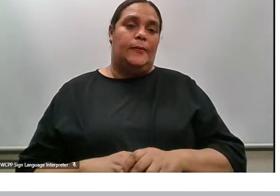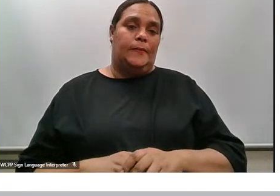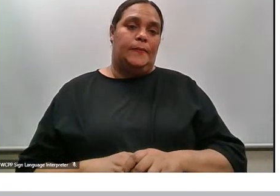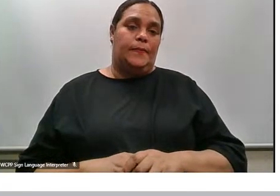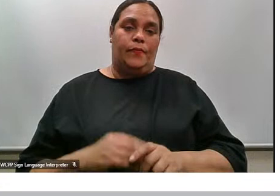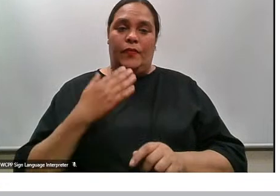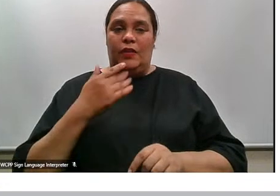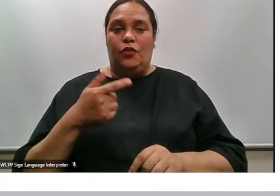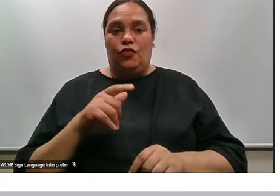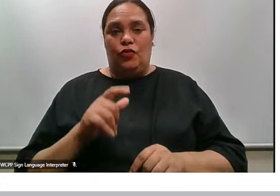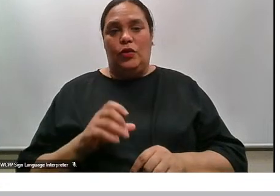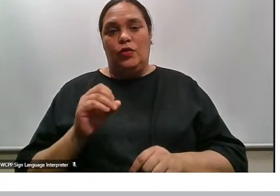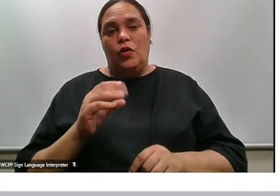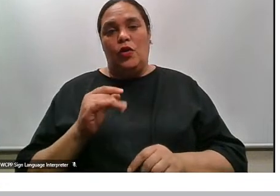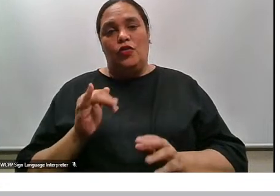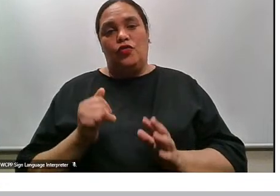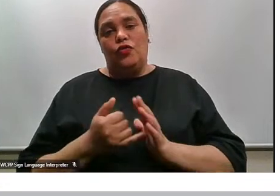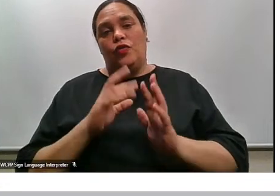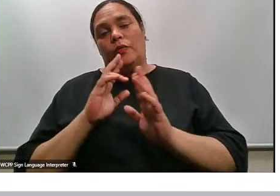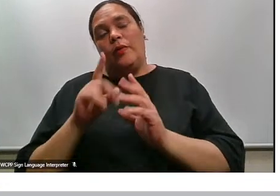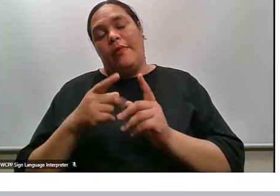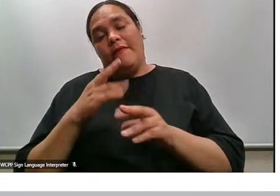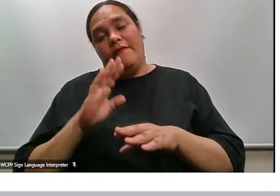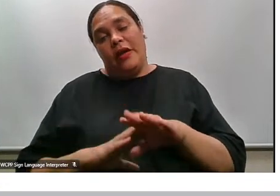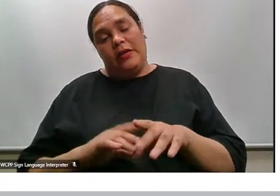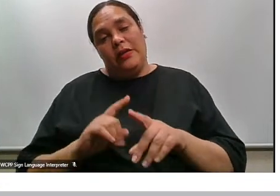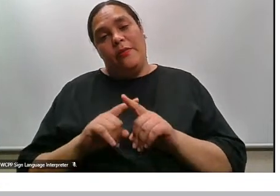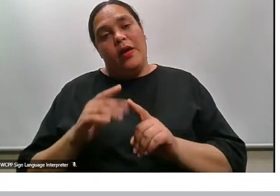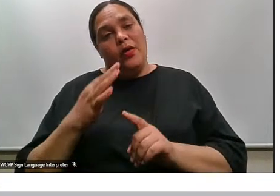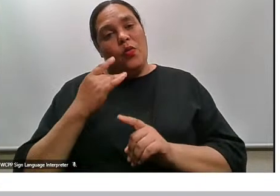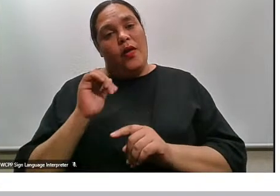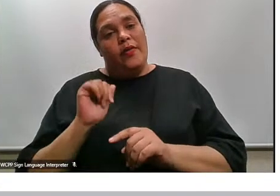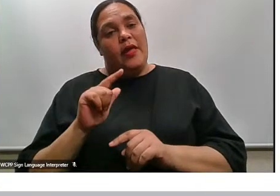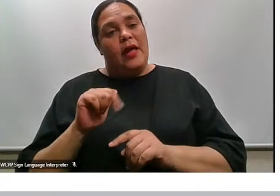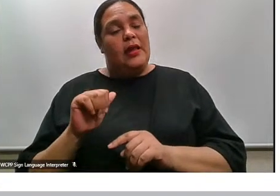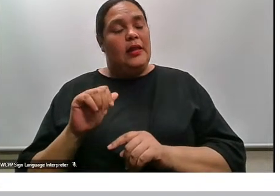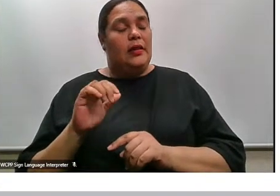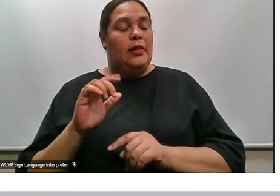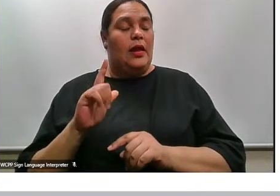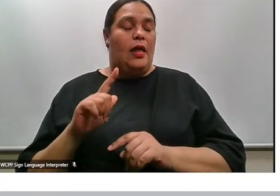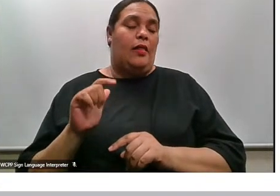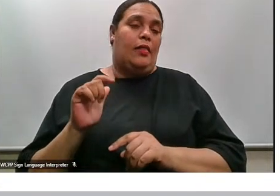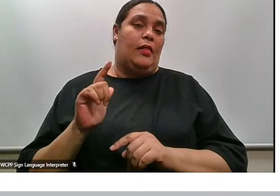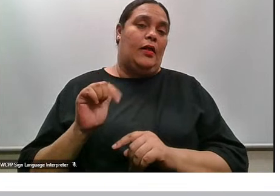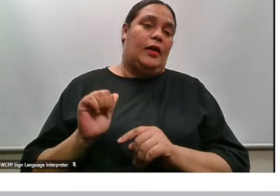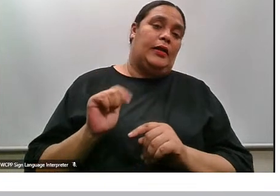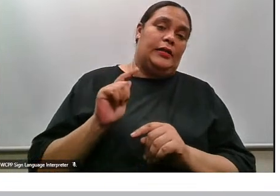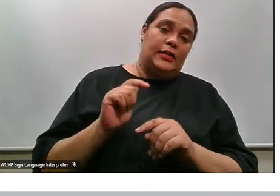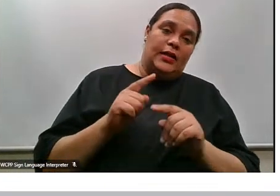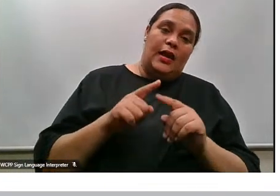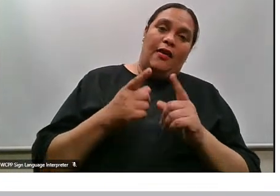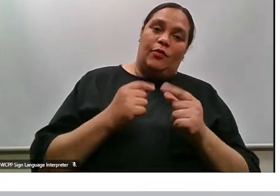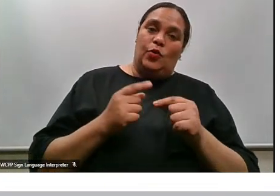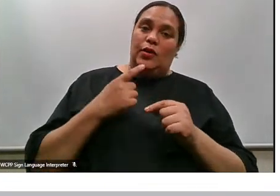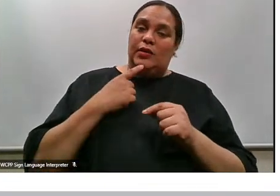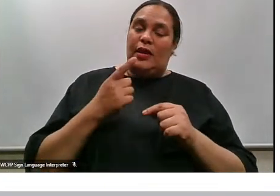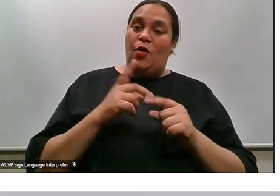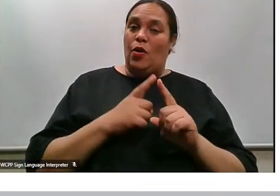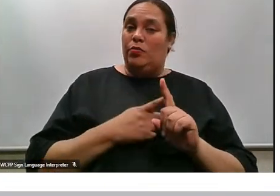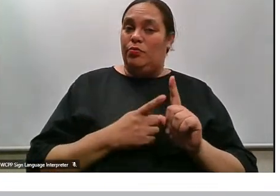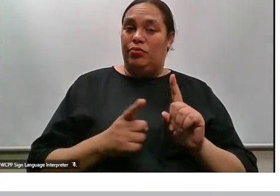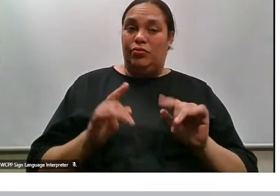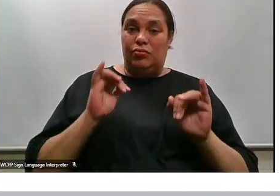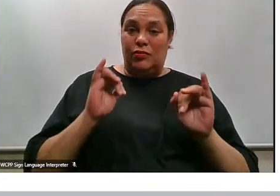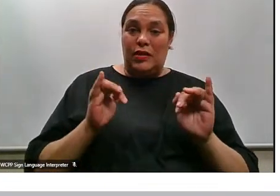Thank you, Chair. Just to respond on the fines, once the LLT has concluded that there's a transgression and that transgression is serious